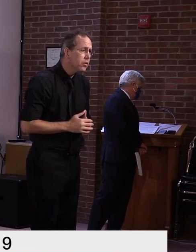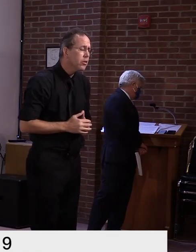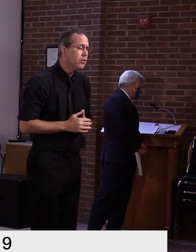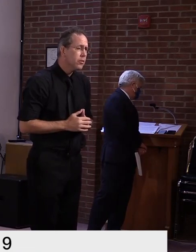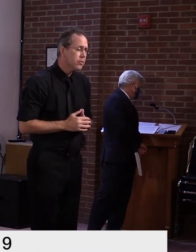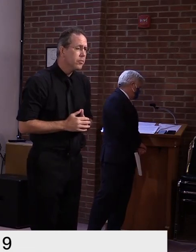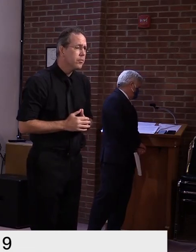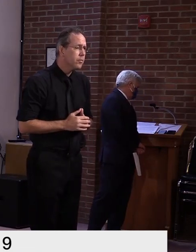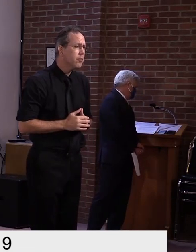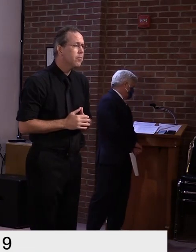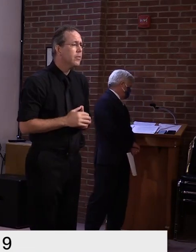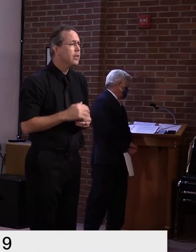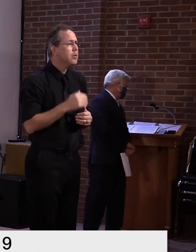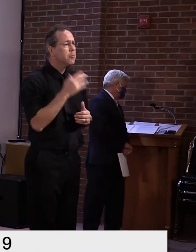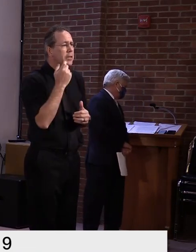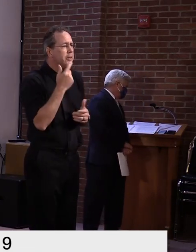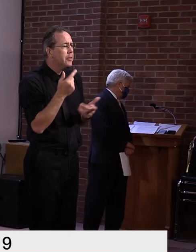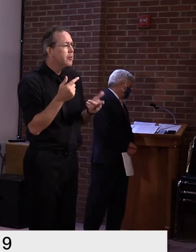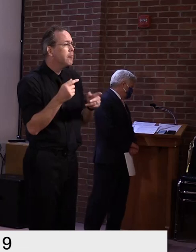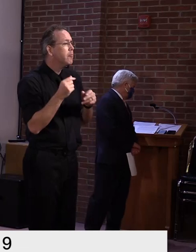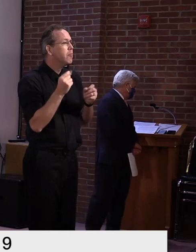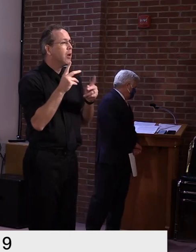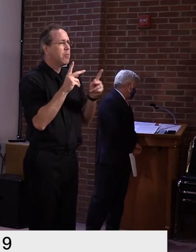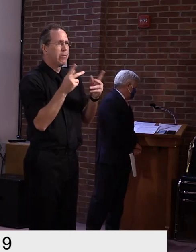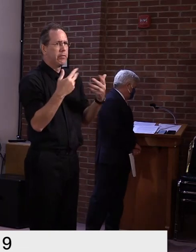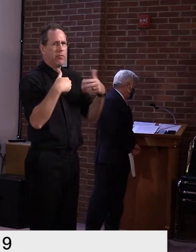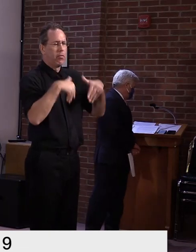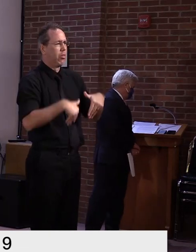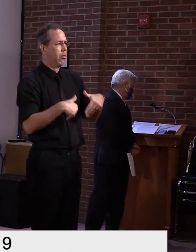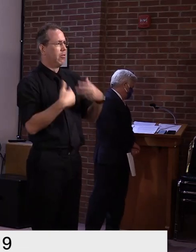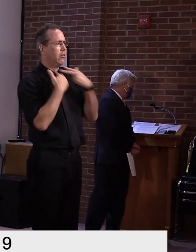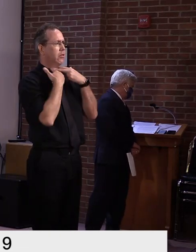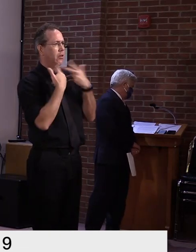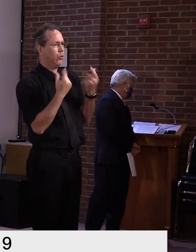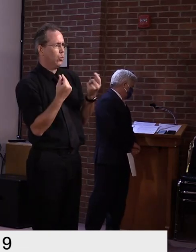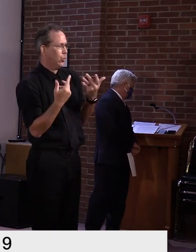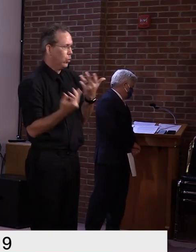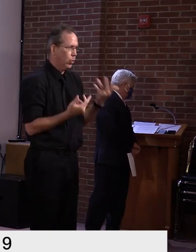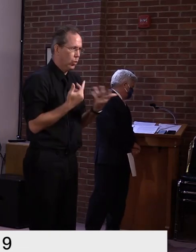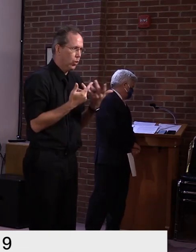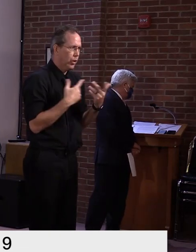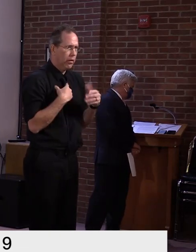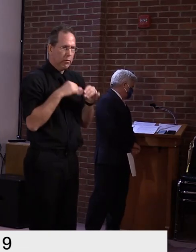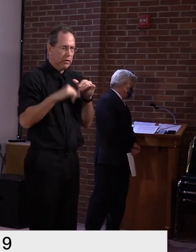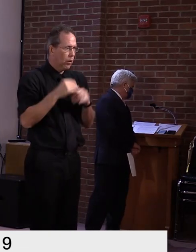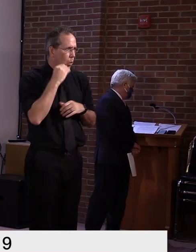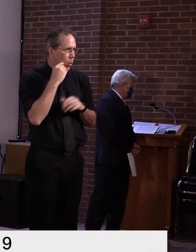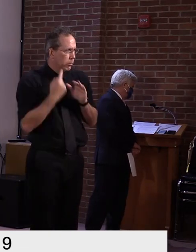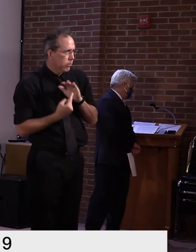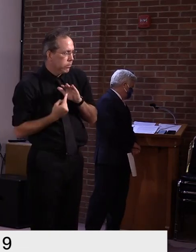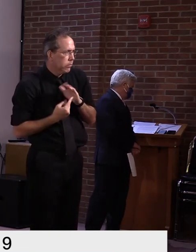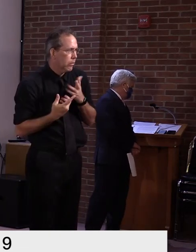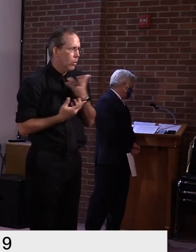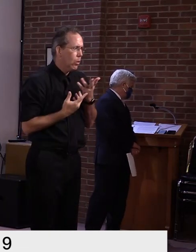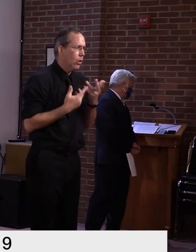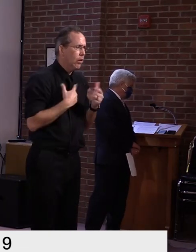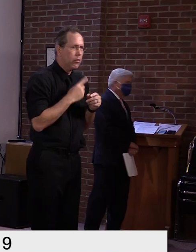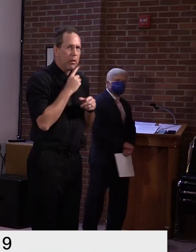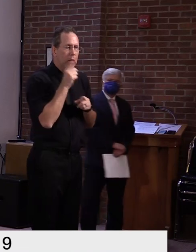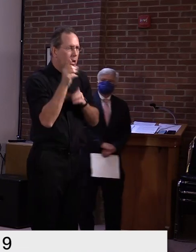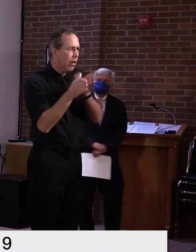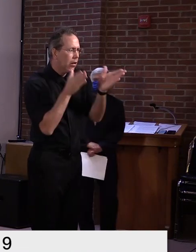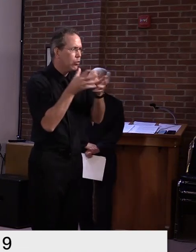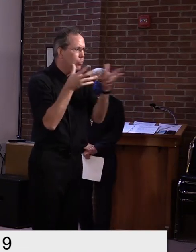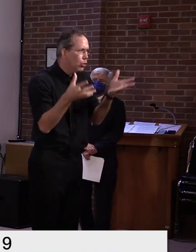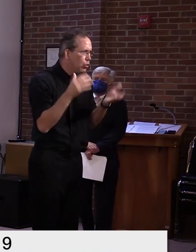challenges with traveling and uncertainty about COVID in their own world. So It's a delicate